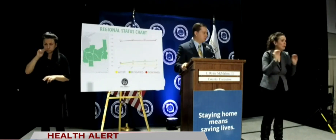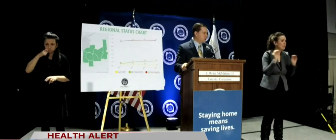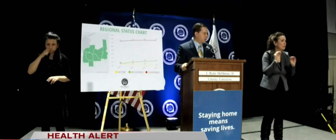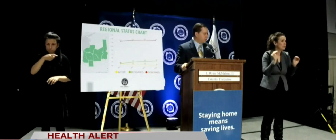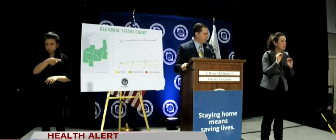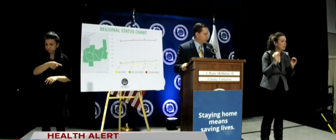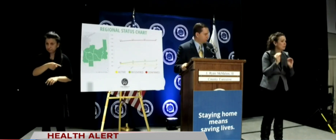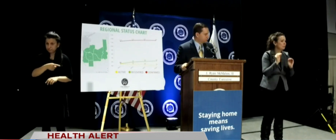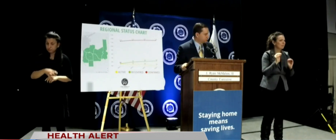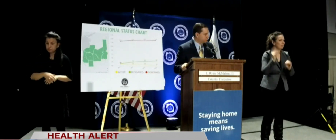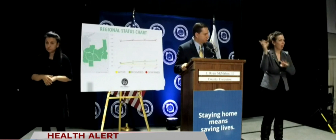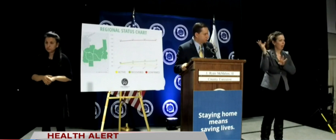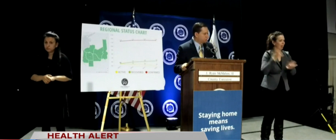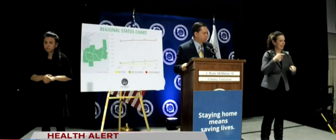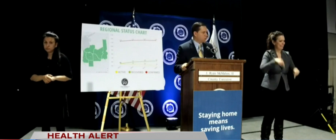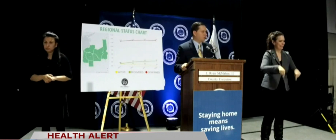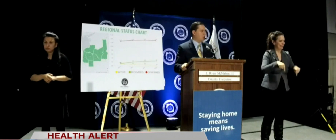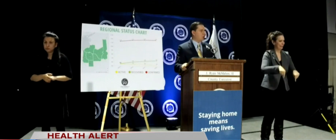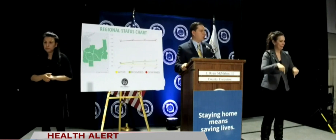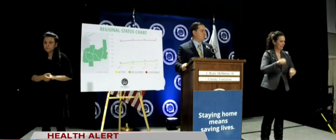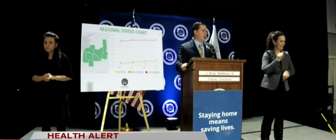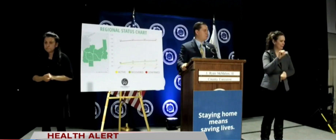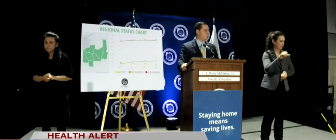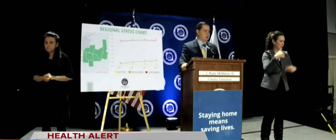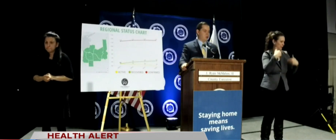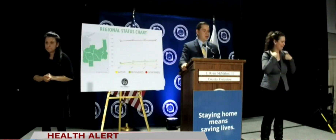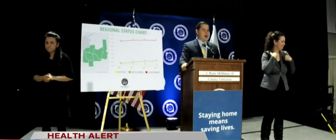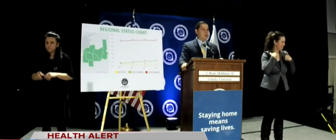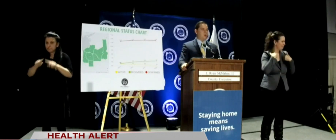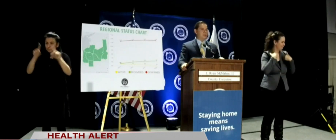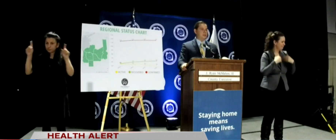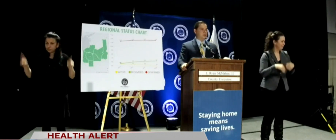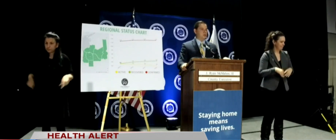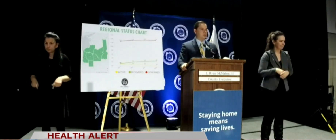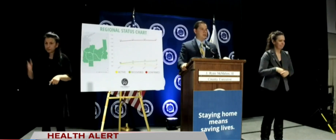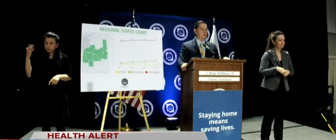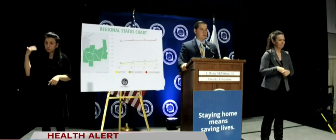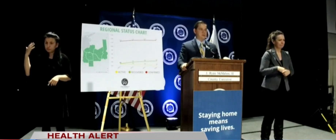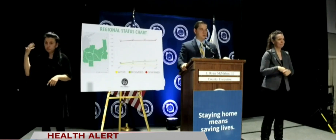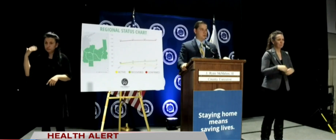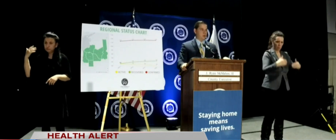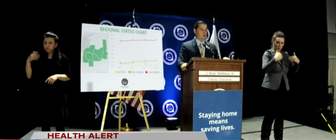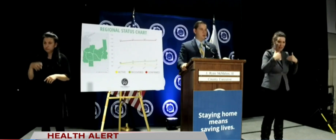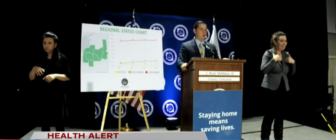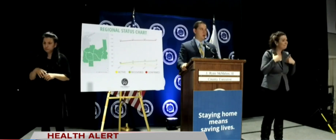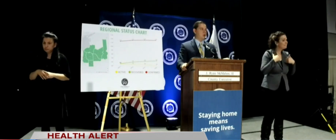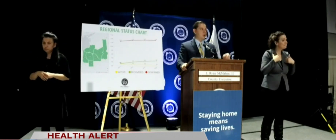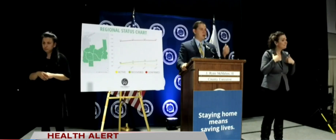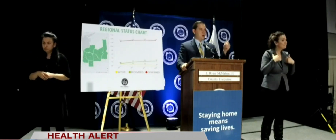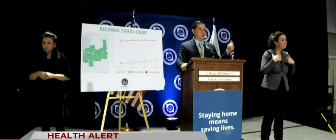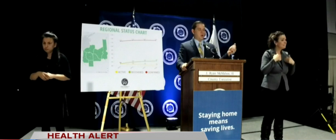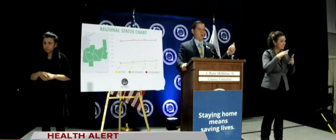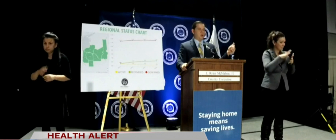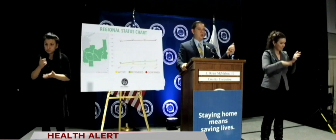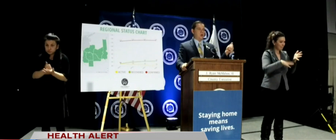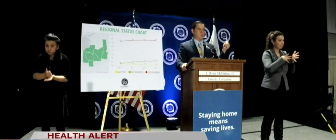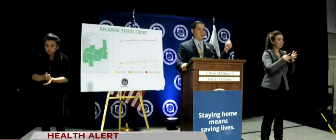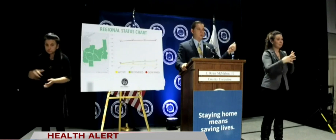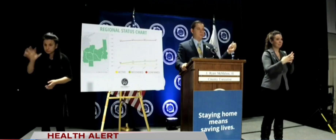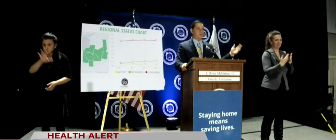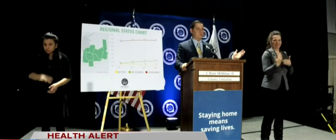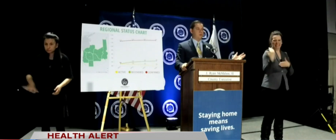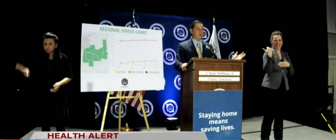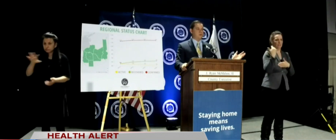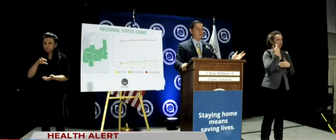when I don't even know if it's still up anymore, one of our early maps were how we're leading the response for all Central and Northern New York. And we color-coded